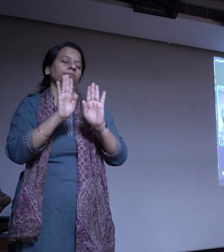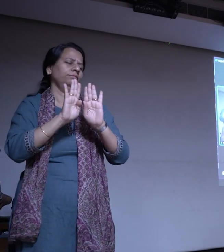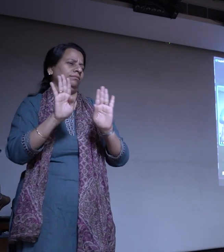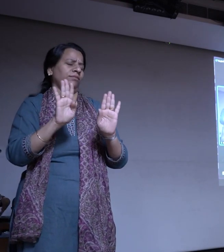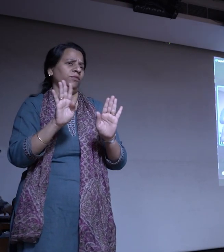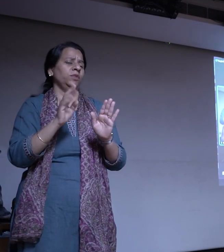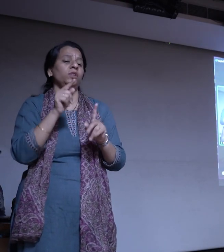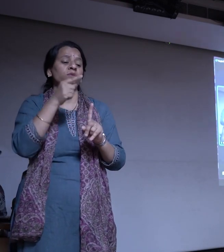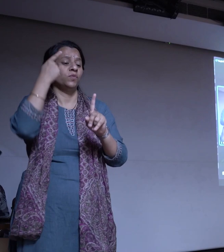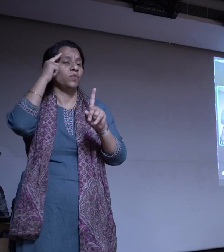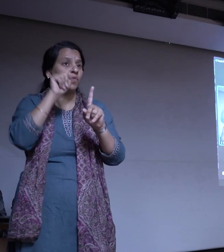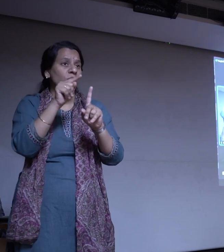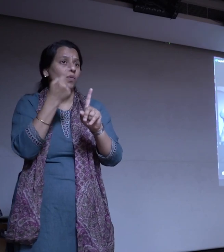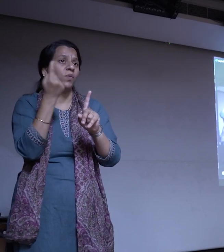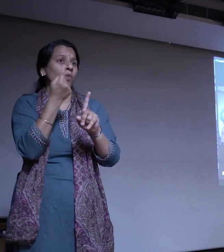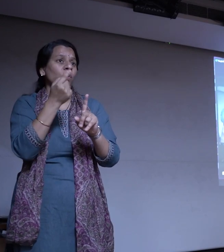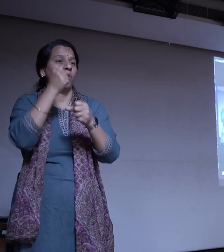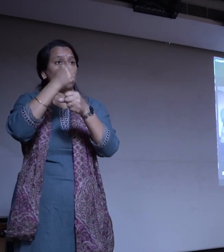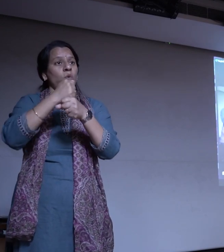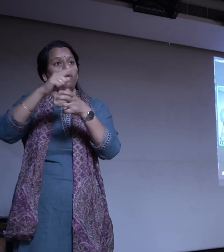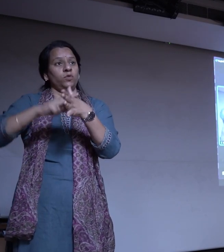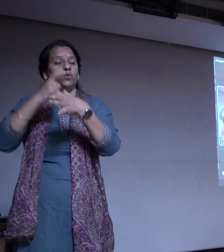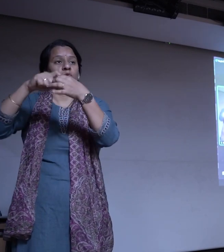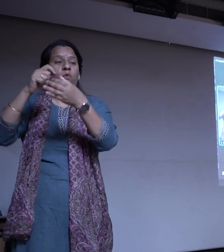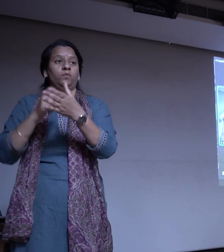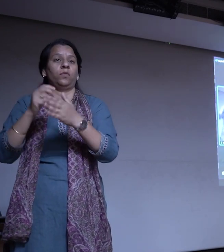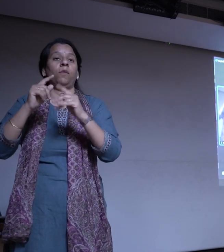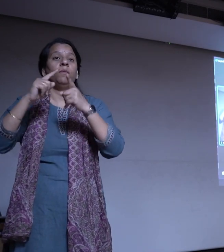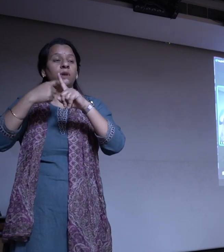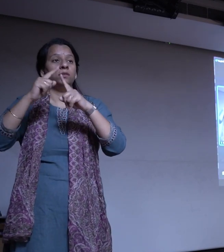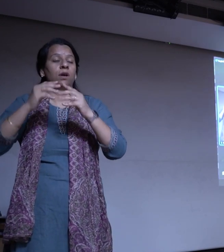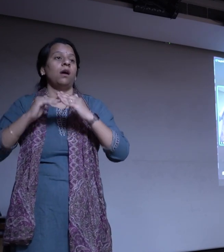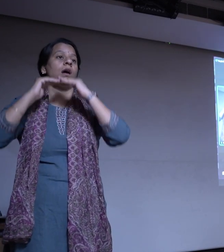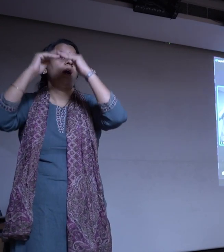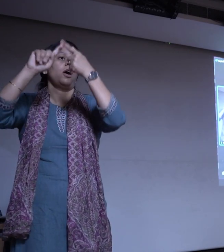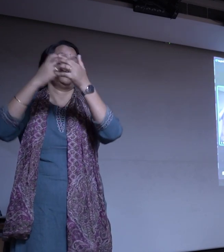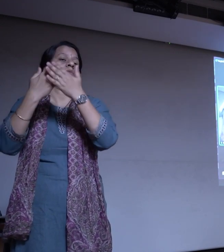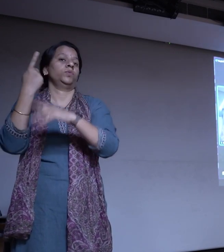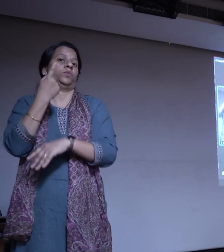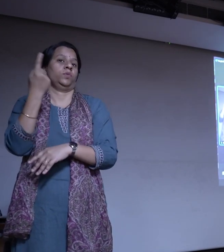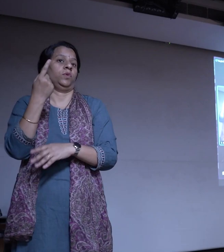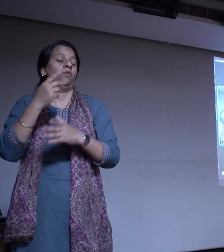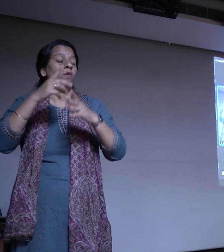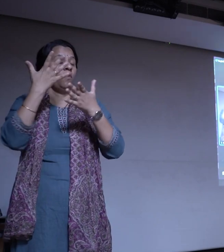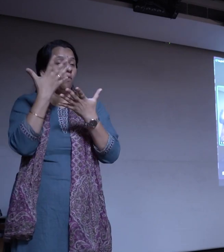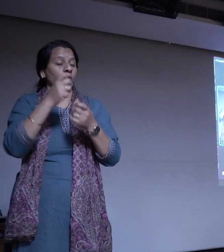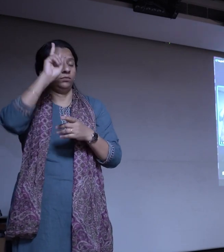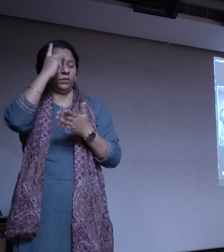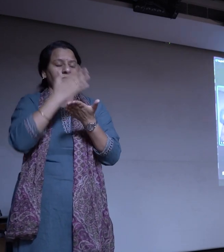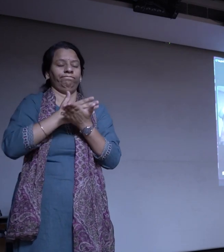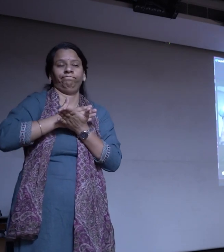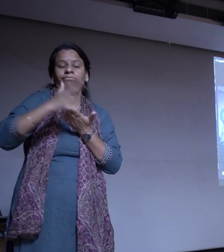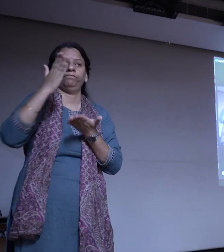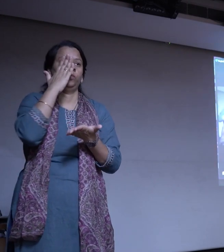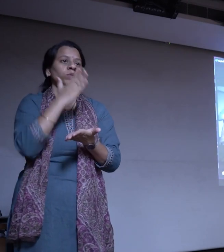for U government job reservations and higher education so we are trying to break that